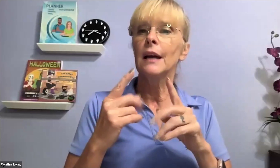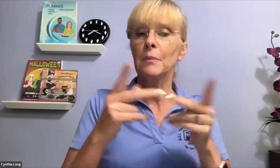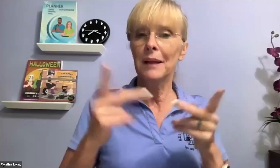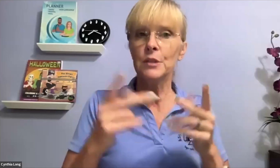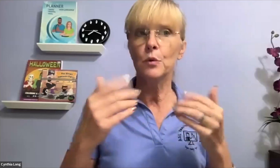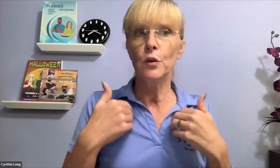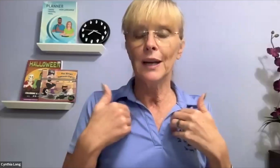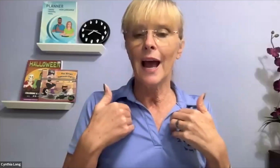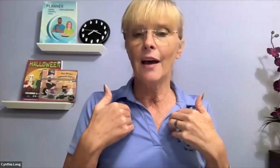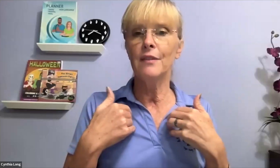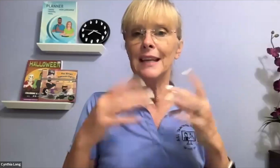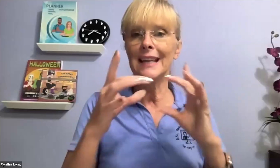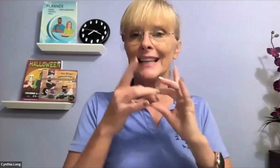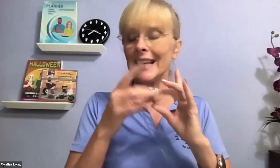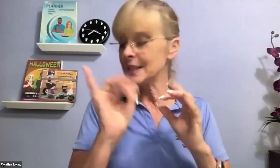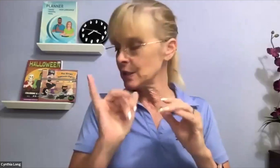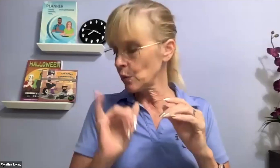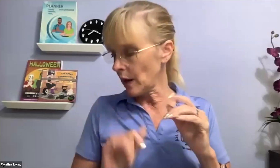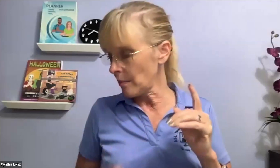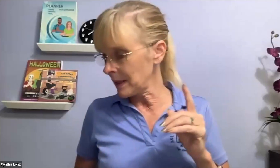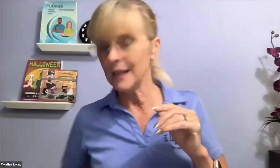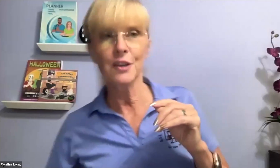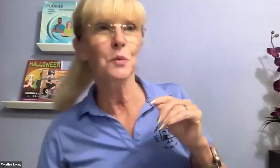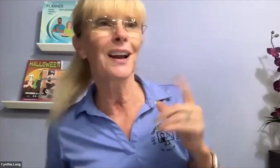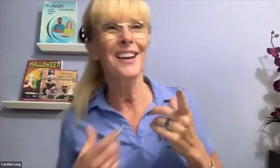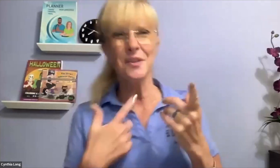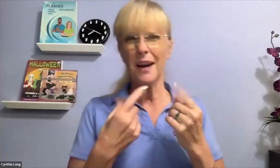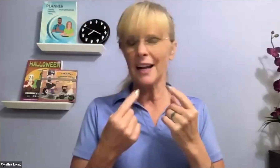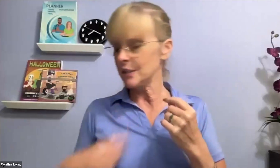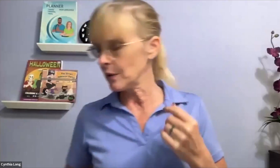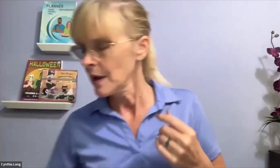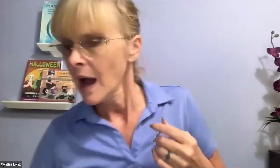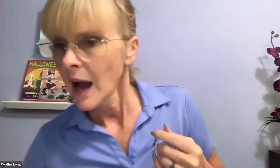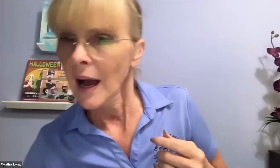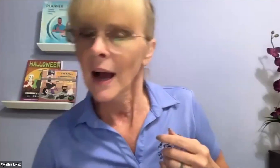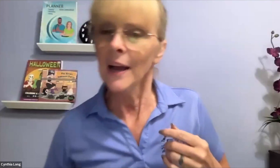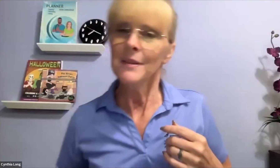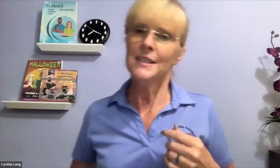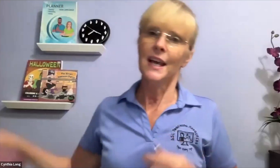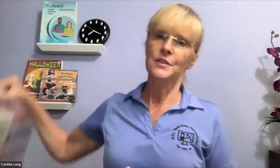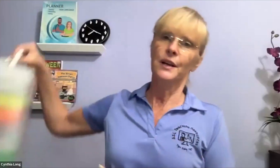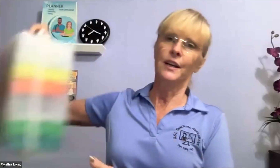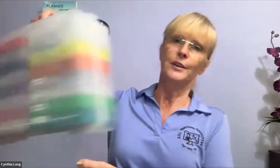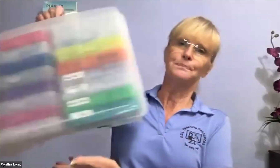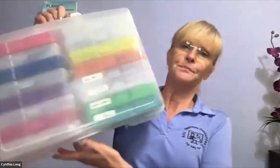in a place where you can have the links as well. But here's what I do. I have this case right here,